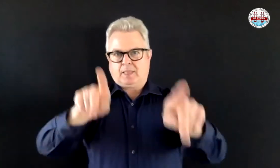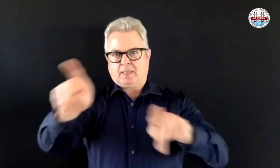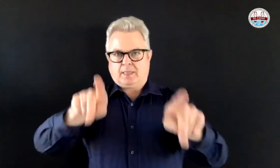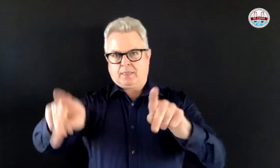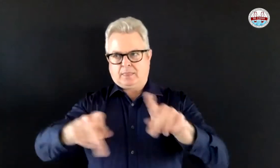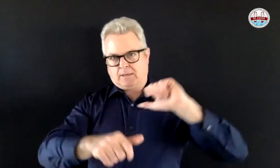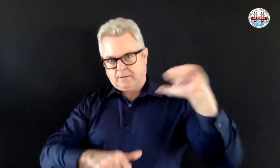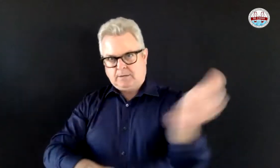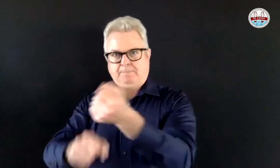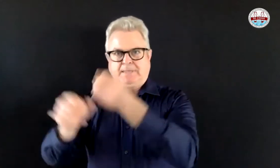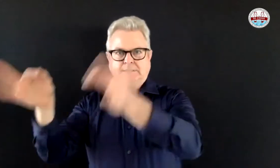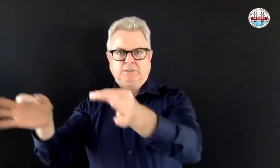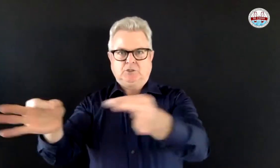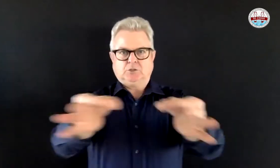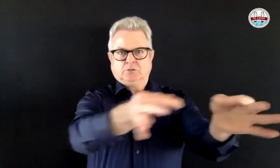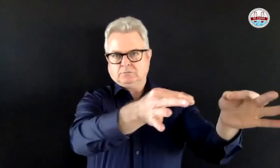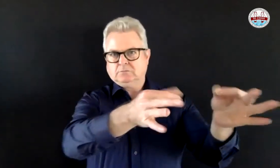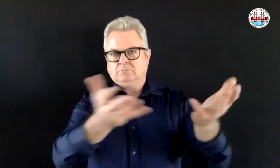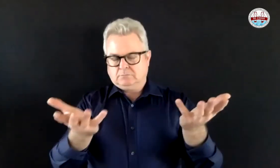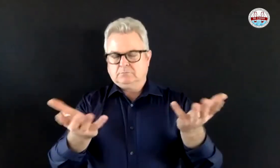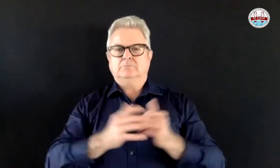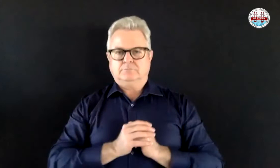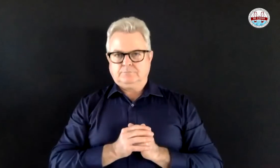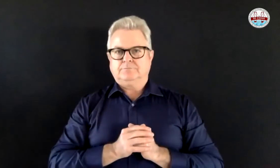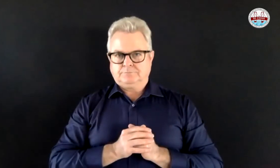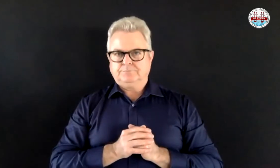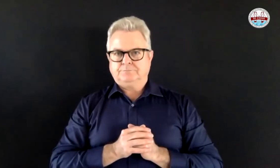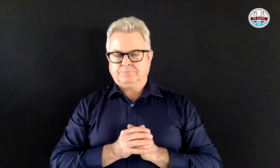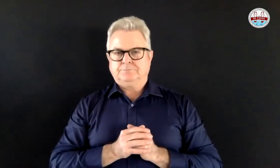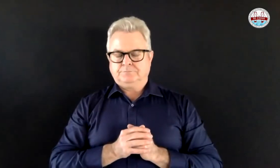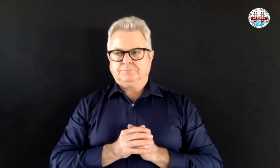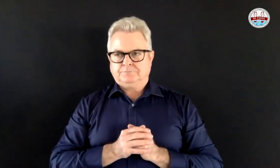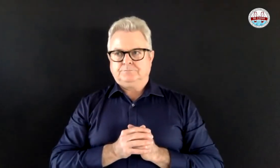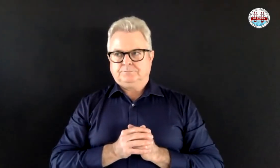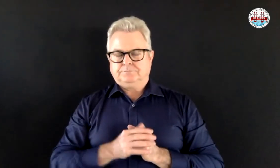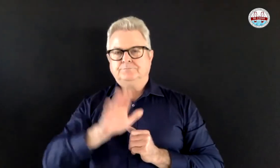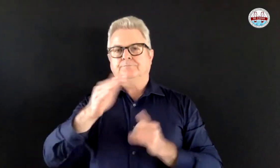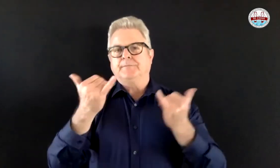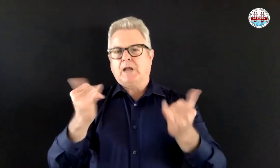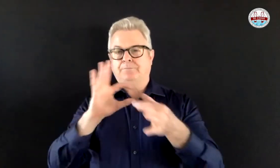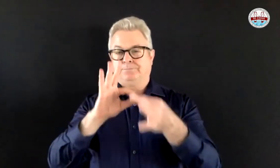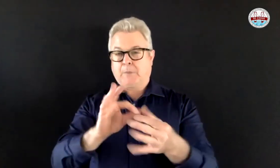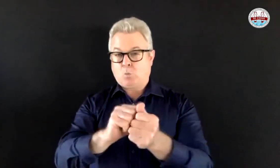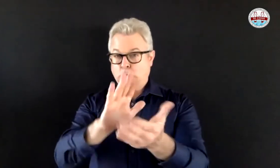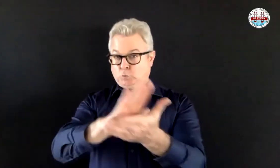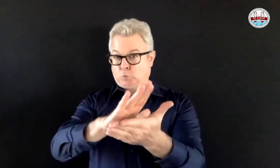policies. Now they are thinking about empowering the people to make their own decisions, to make a moral decision.